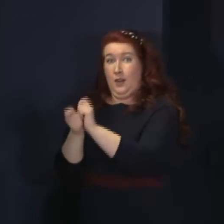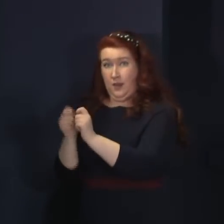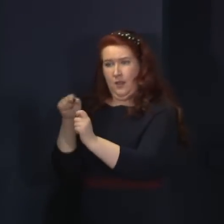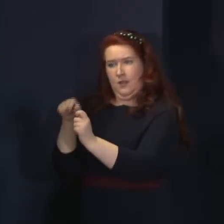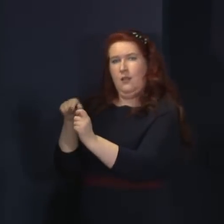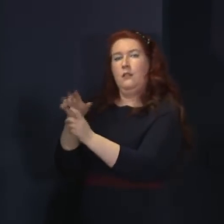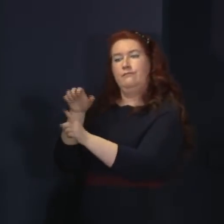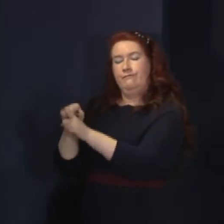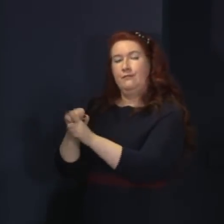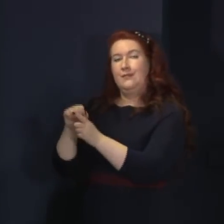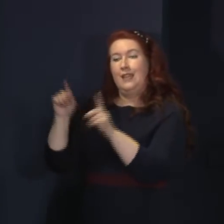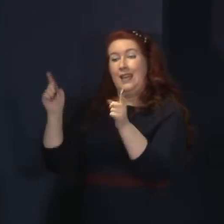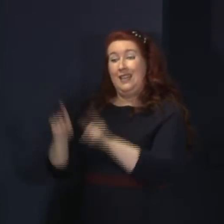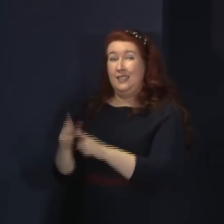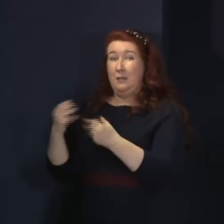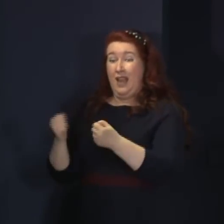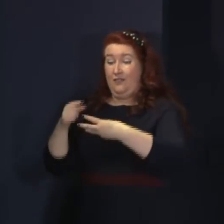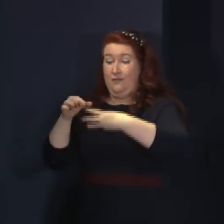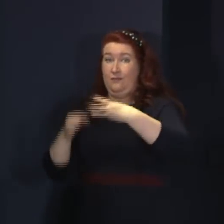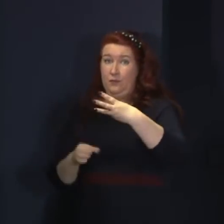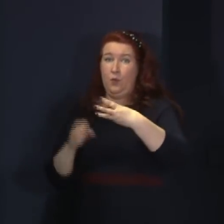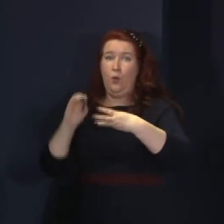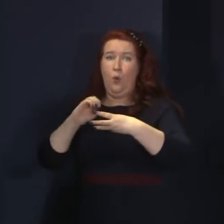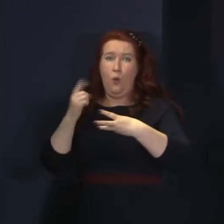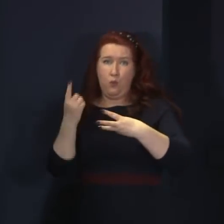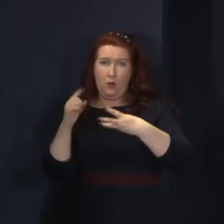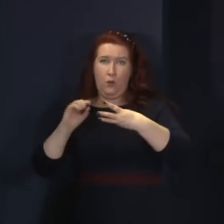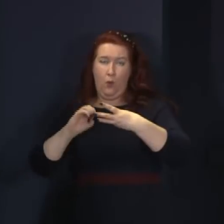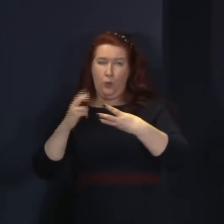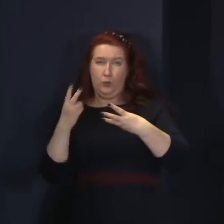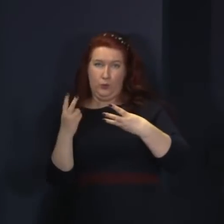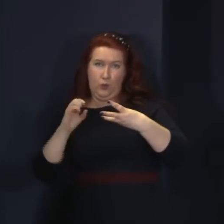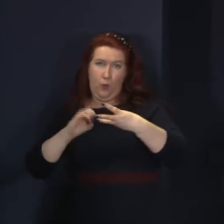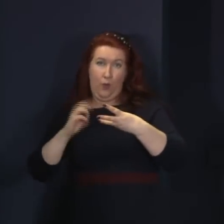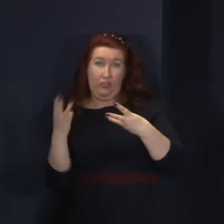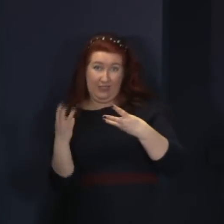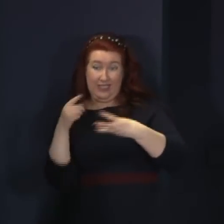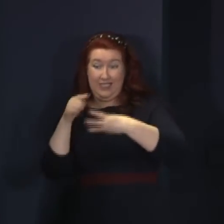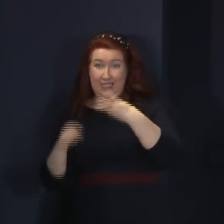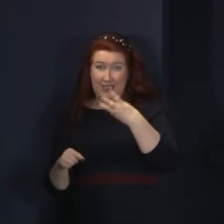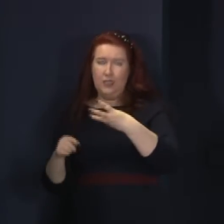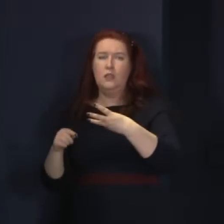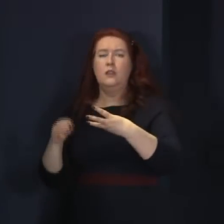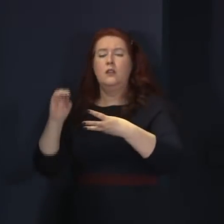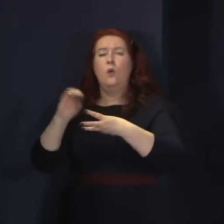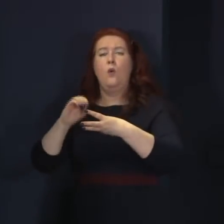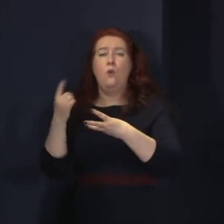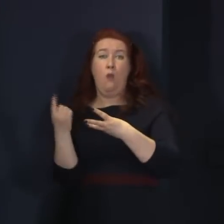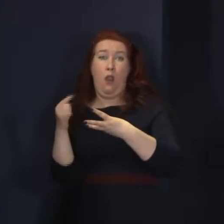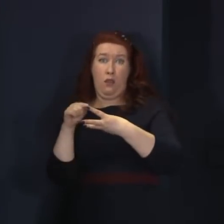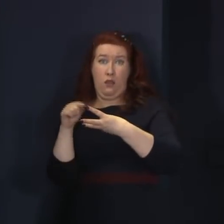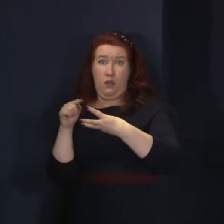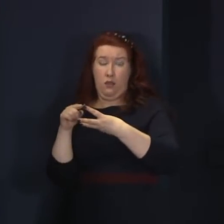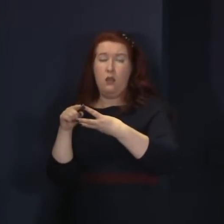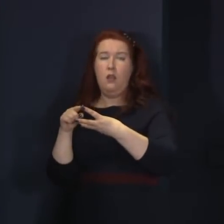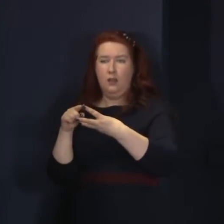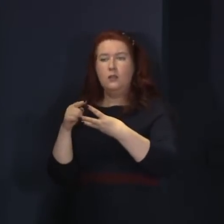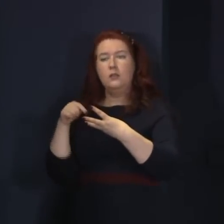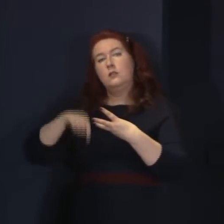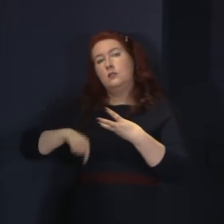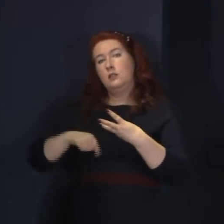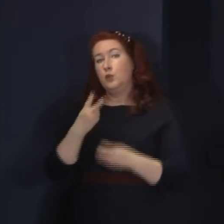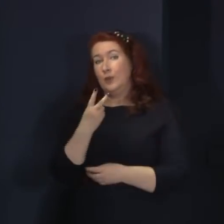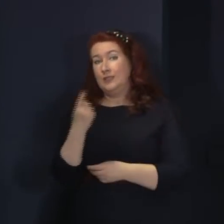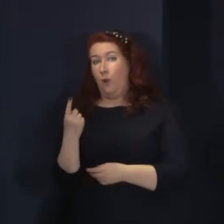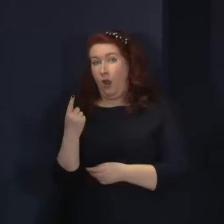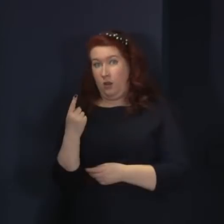3 subtypes of it: 01, 02 and 03, if we refer them to that. Of the 01 subtype, we've got 21